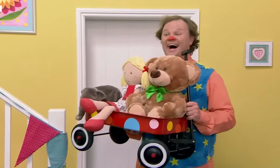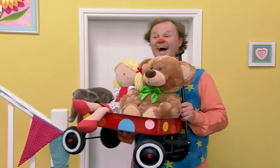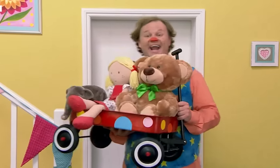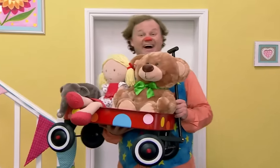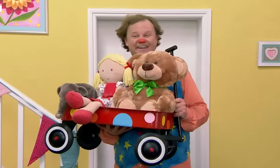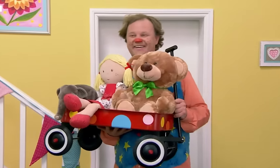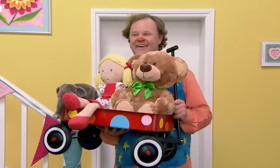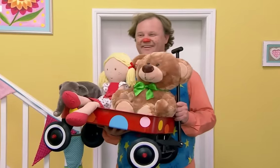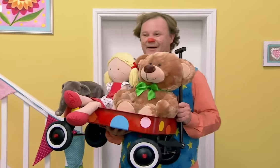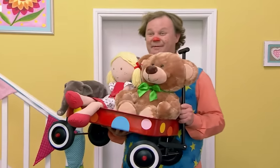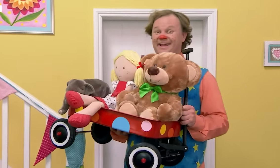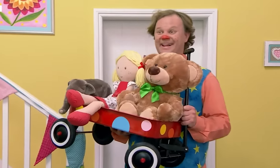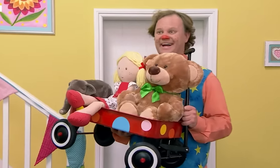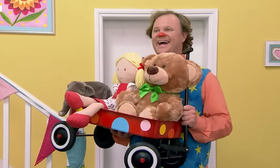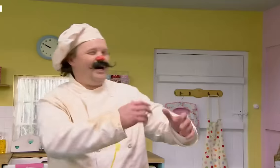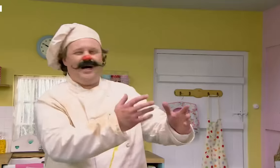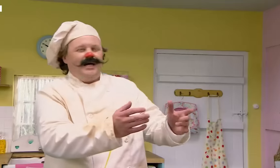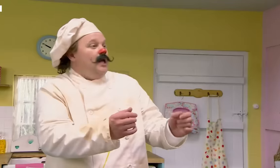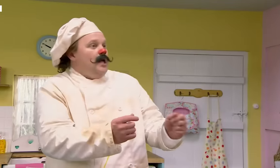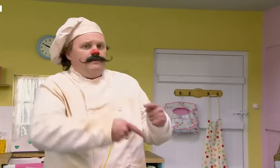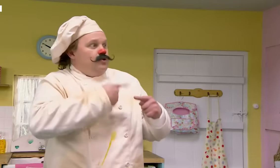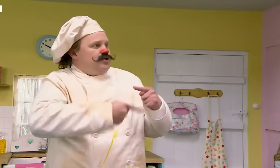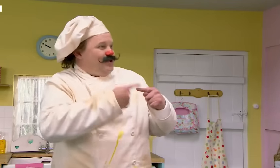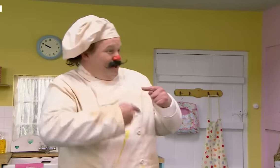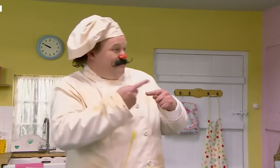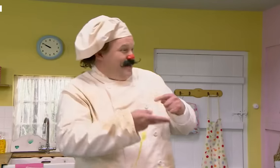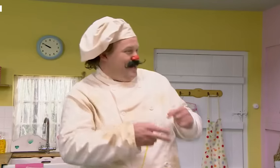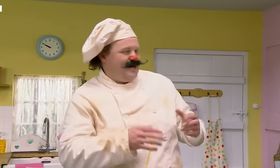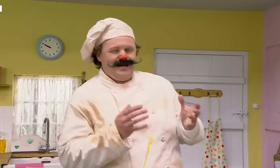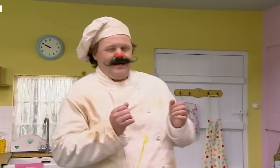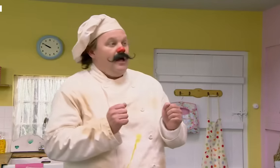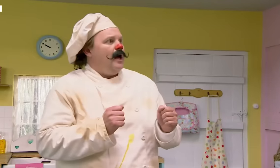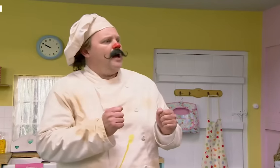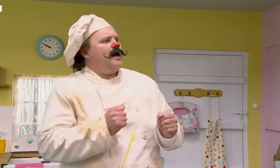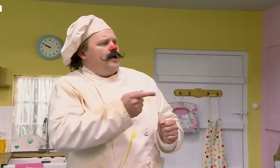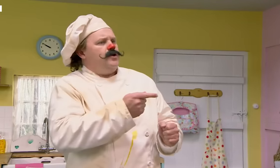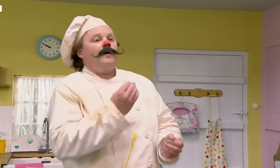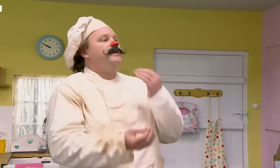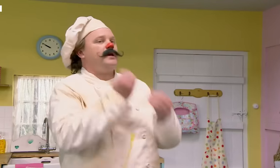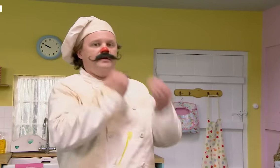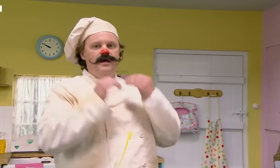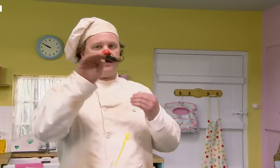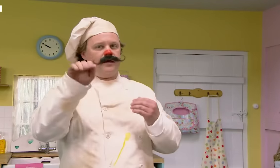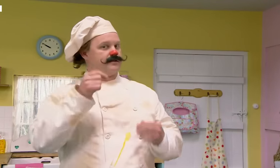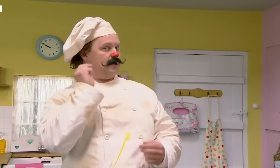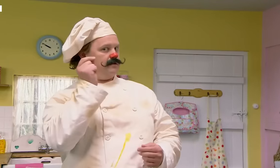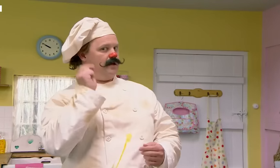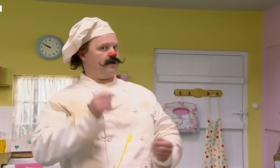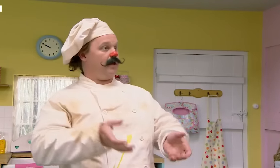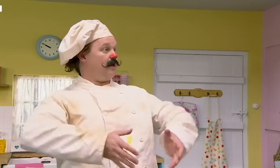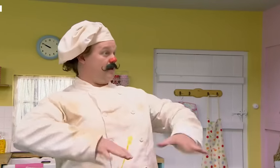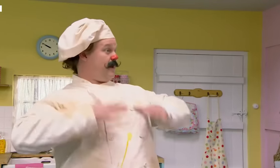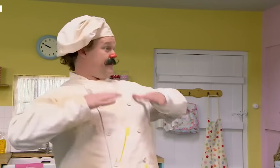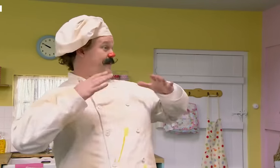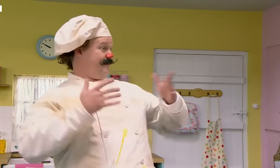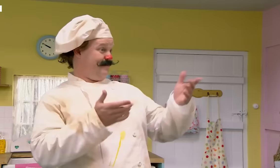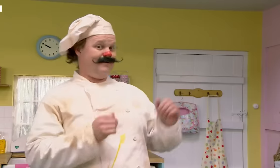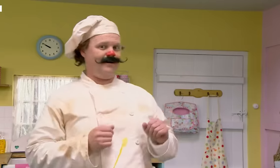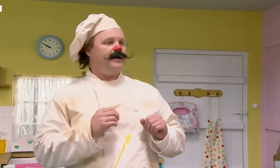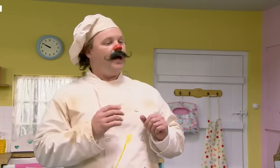Oh, hello, Chef Tumble. Monsieur Tumble, your picnic is nearly ready, huh?